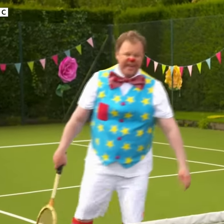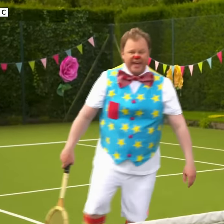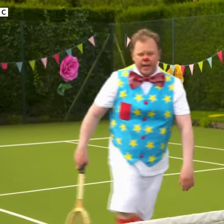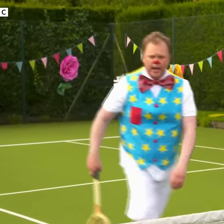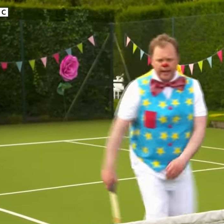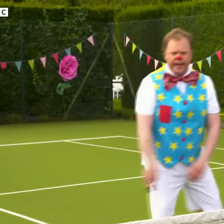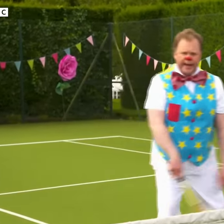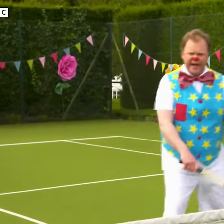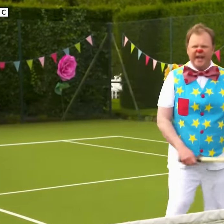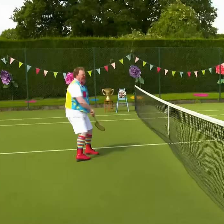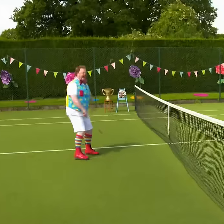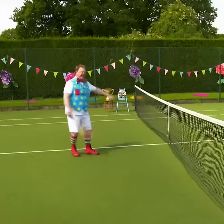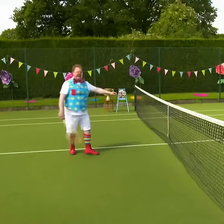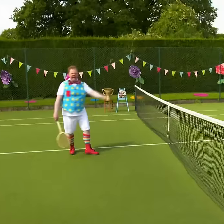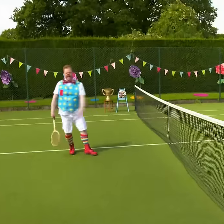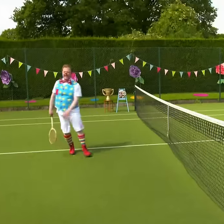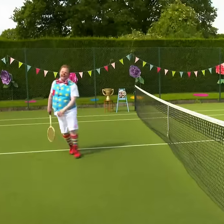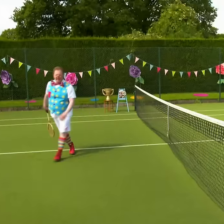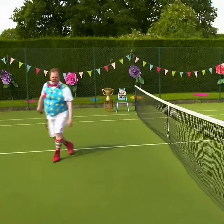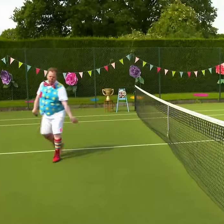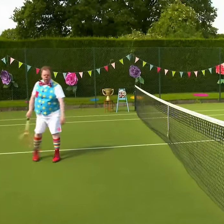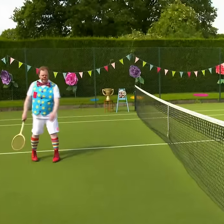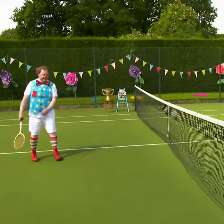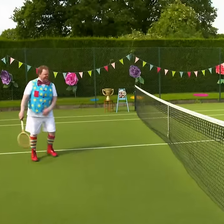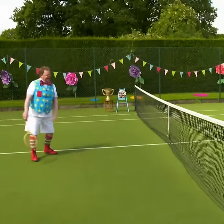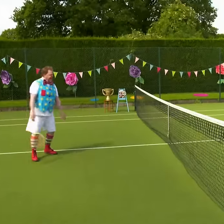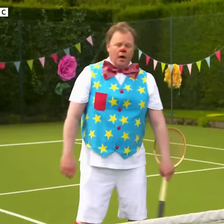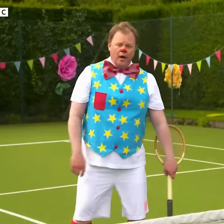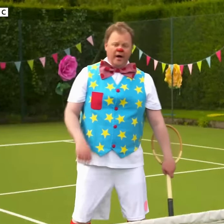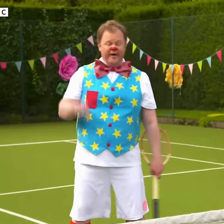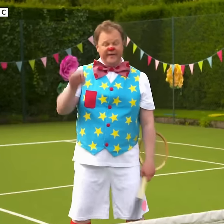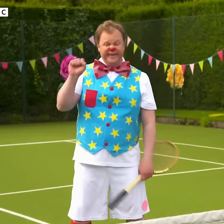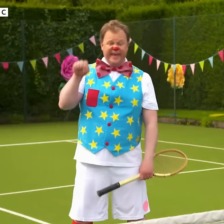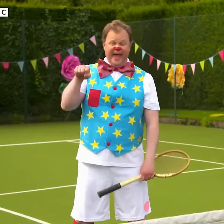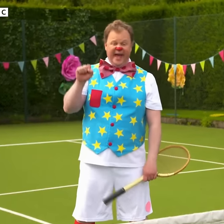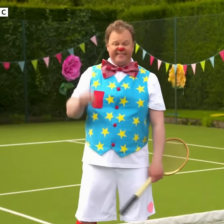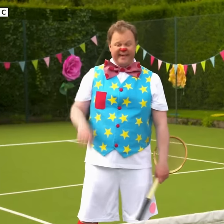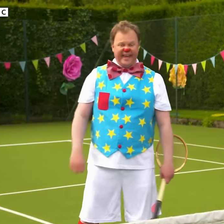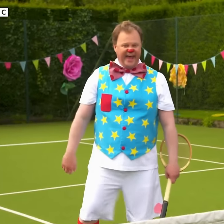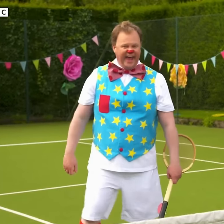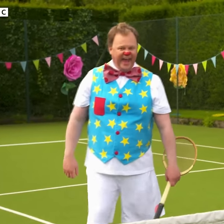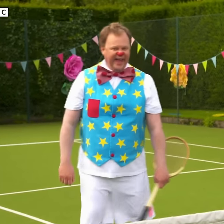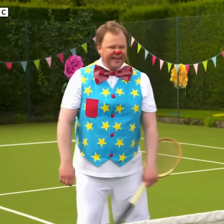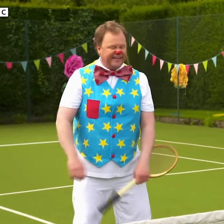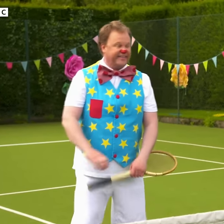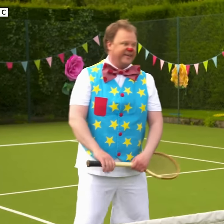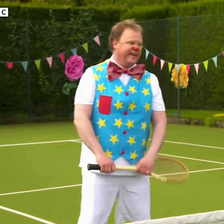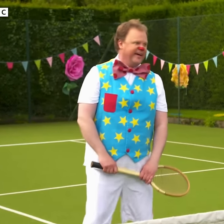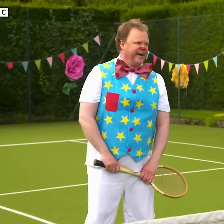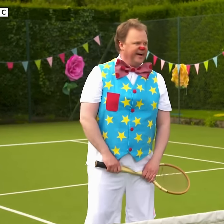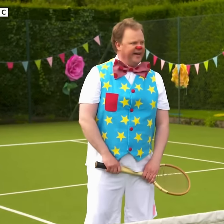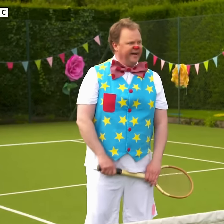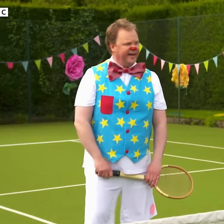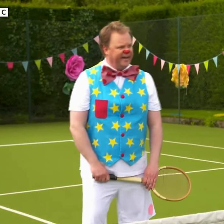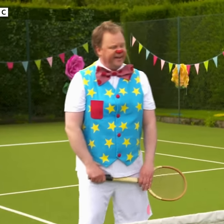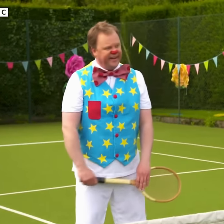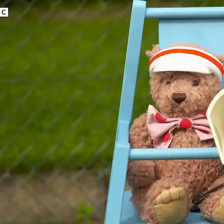Lord Tumble is very good at tennis. Oh, yes, he is. Tumble